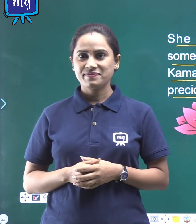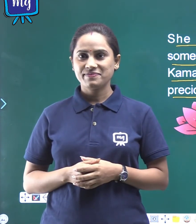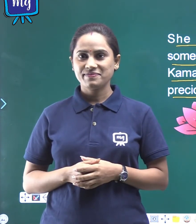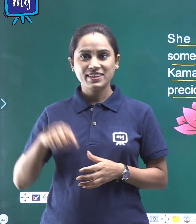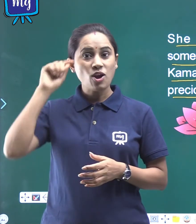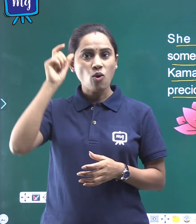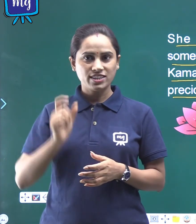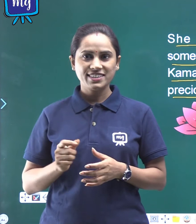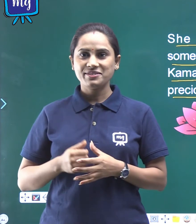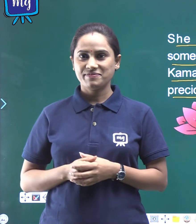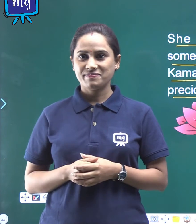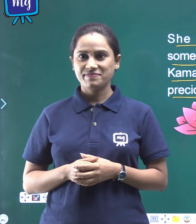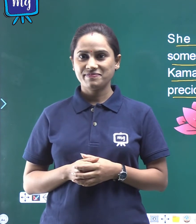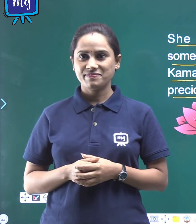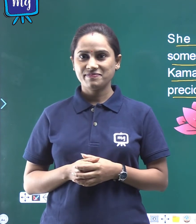ocean,